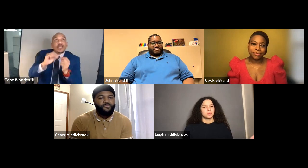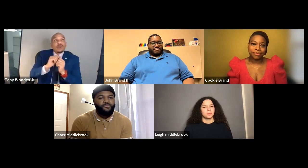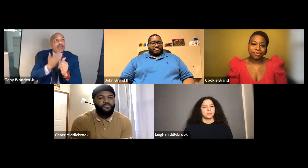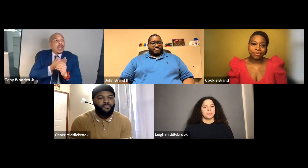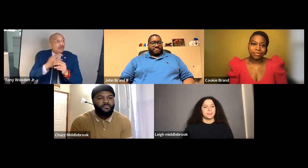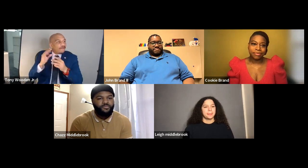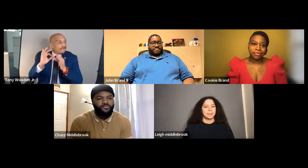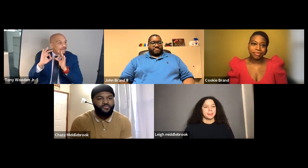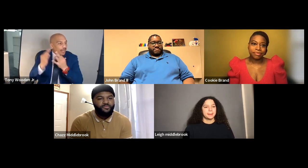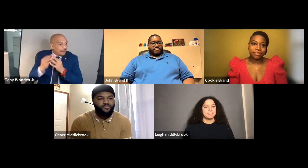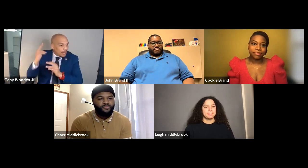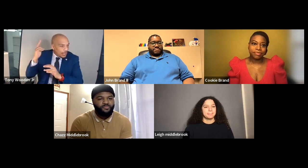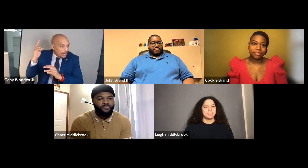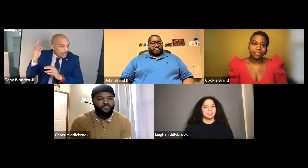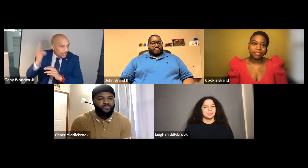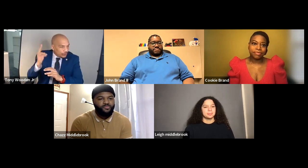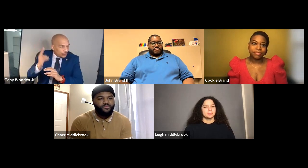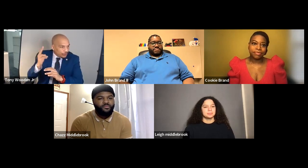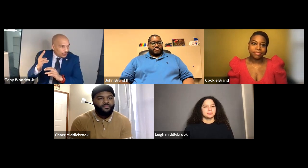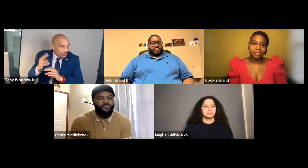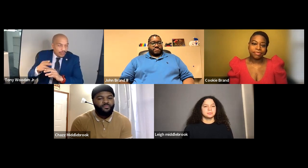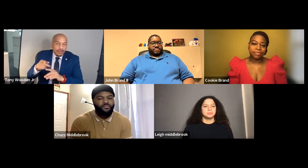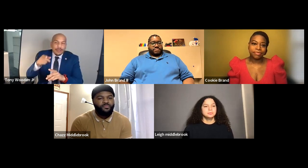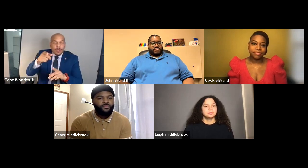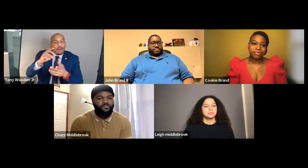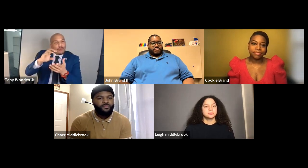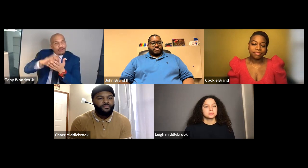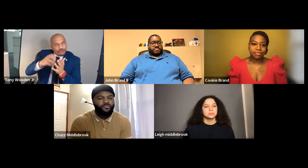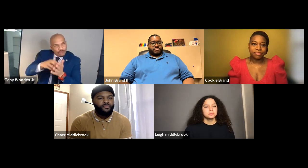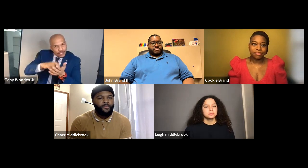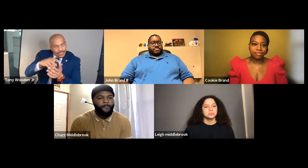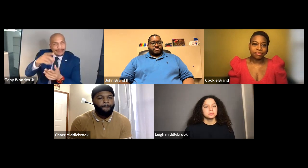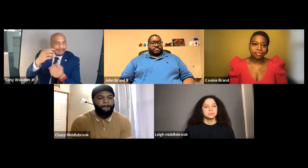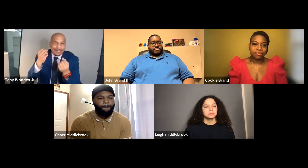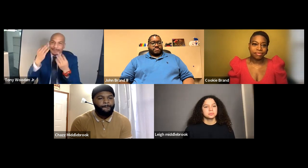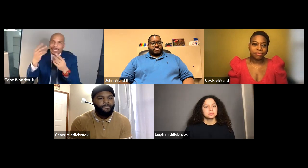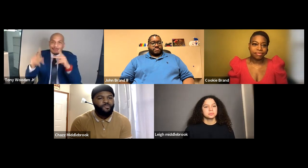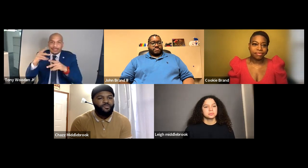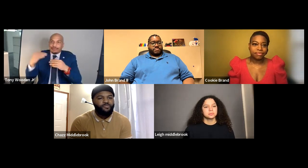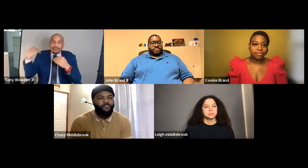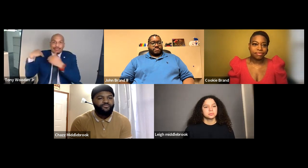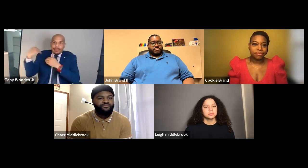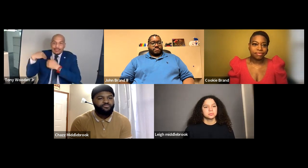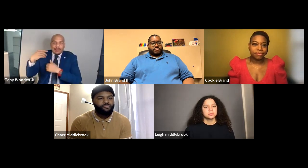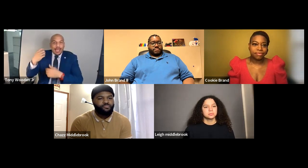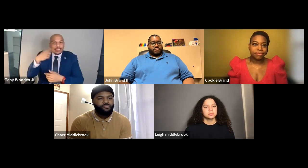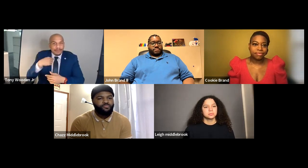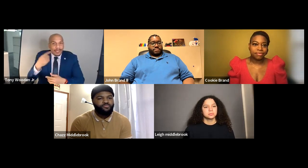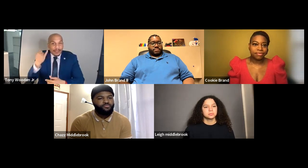Tony is related with our family histories. Is another thing I wanted to say. Cookie, there's so many